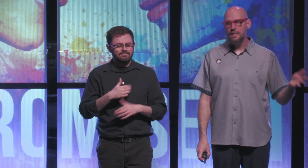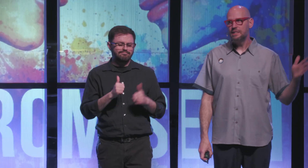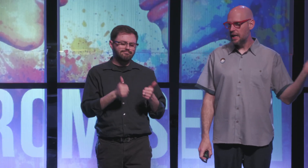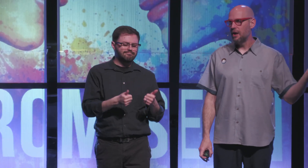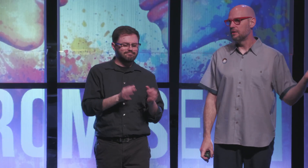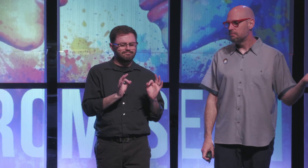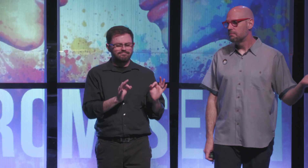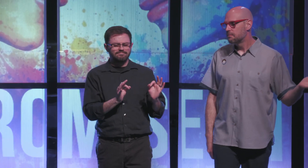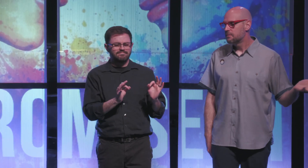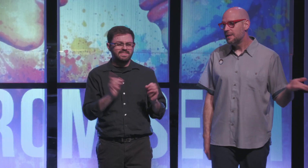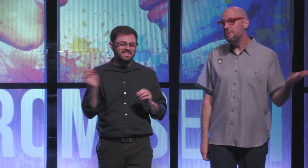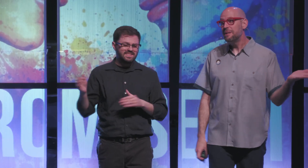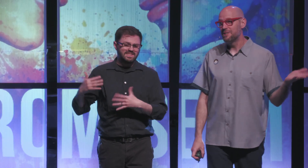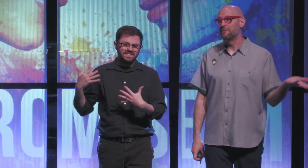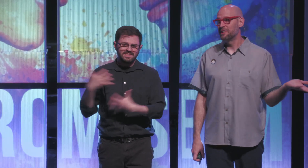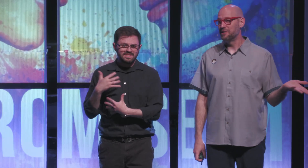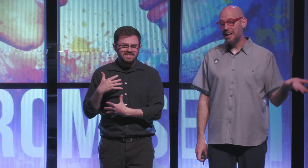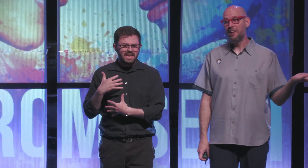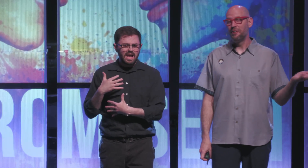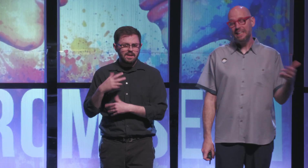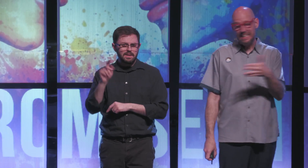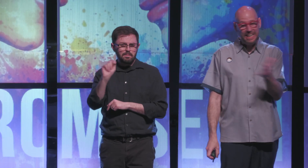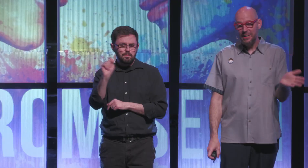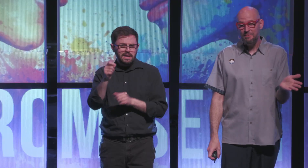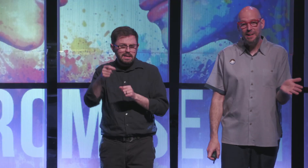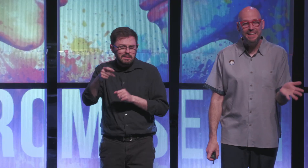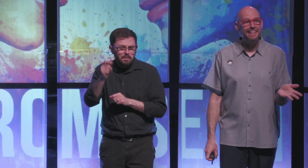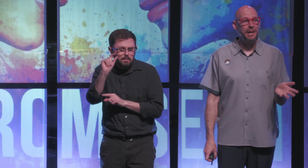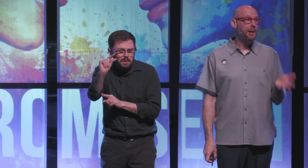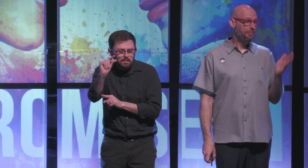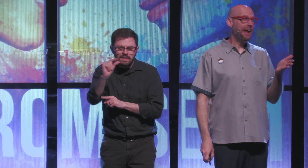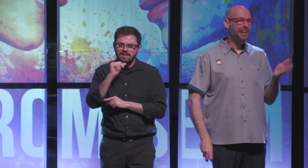good. He's scared. He peed himself a little, I know. He didn't tell